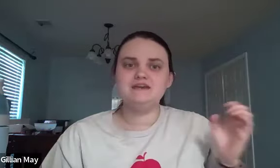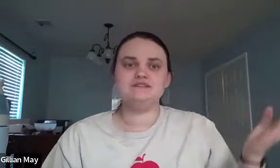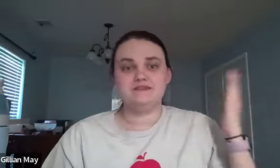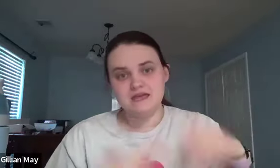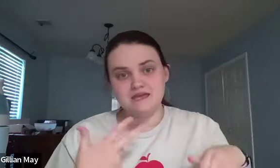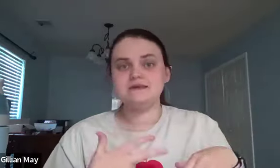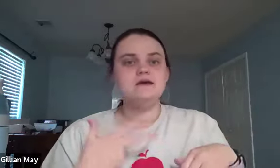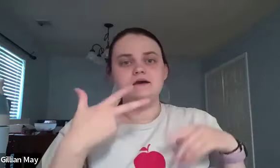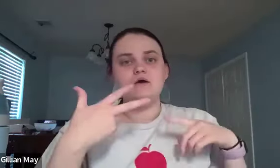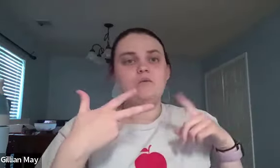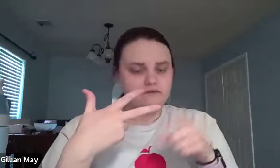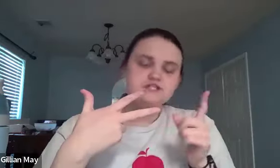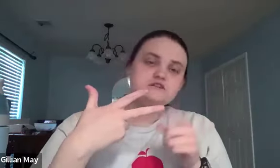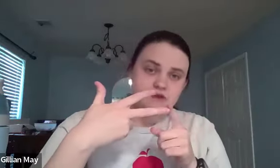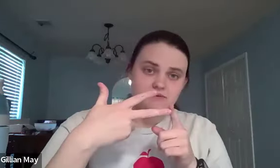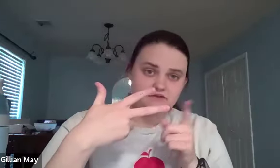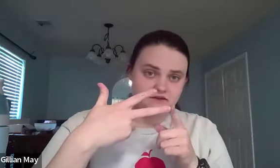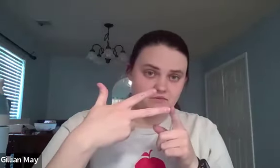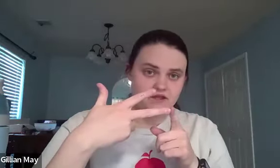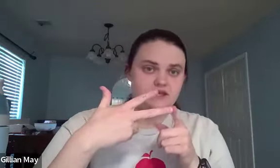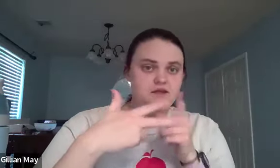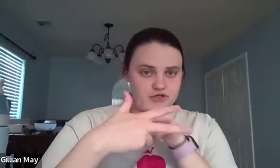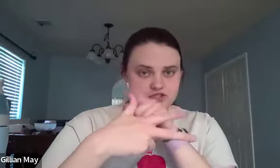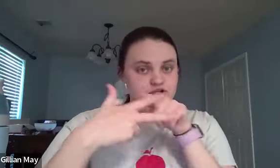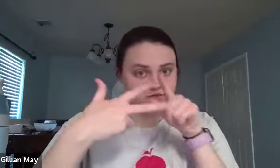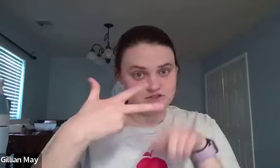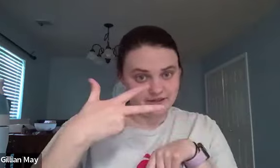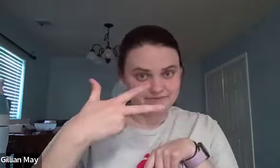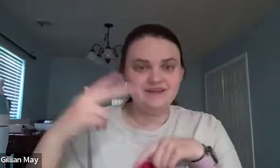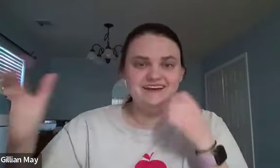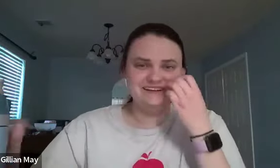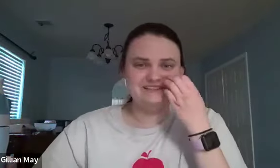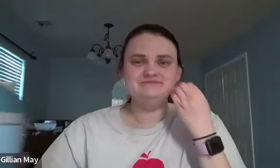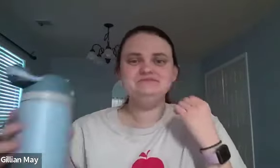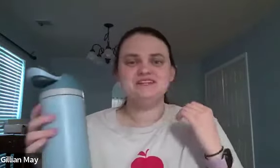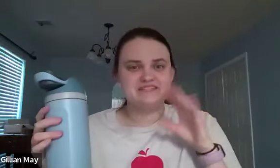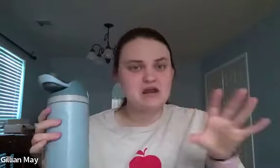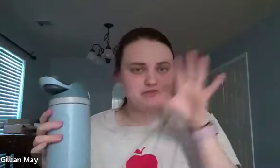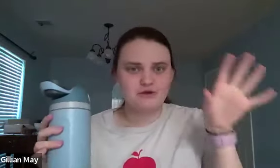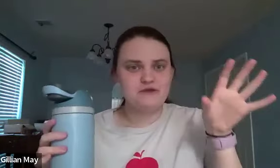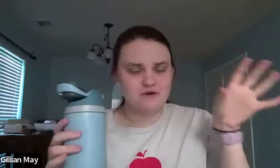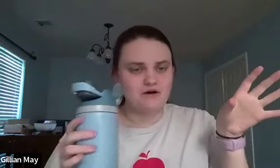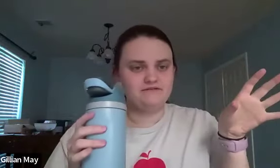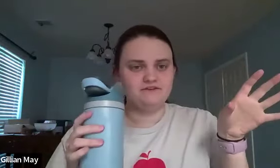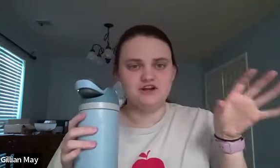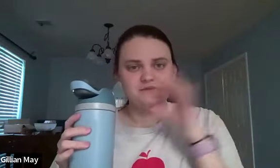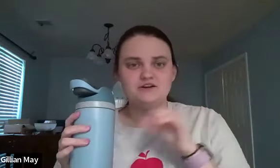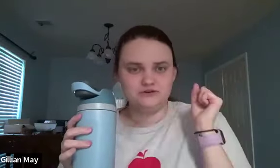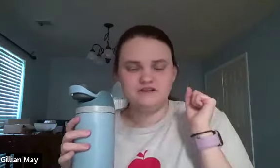goes at the end. Well, unless you're the baby of the family, put you where you're supposed to be. Because that'll throw them off. If you're talking about an older, like if